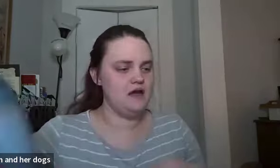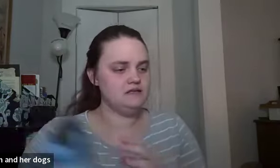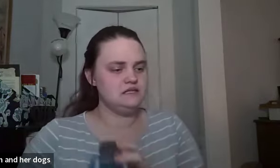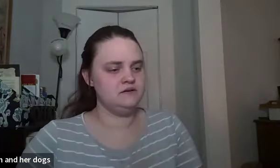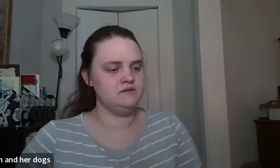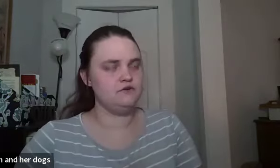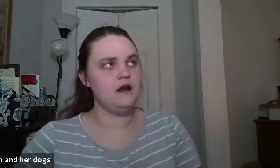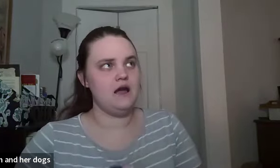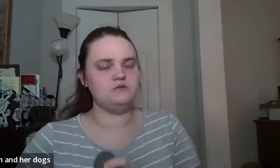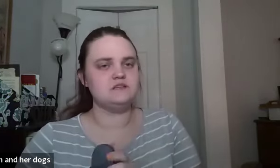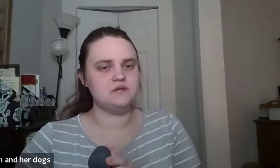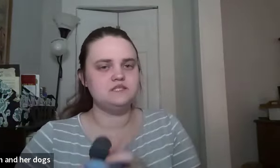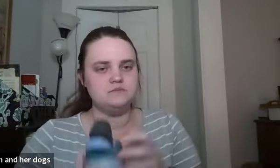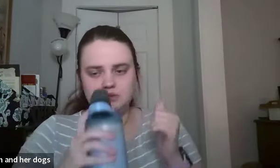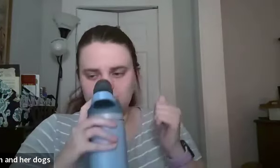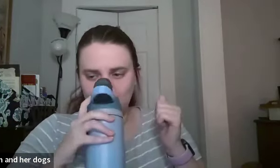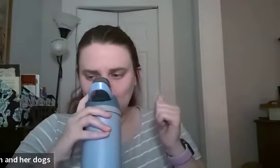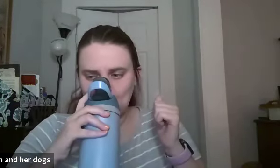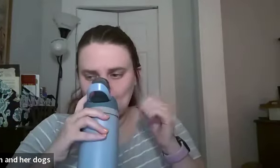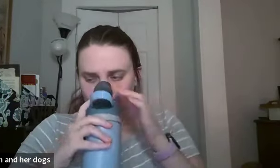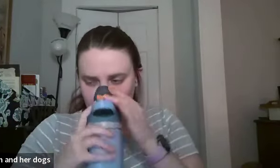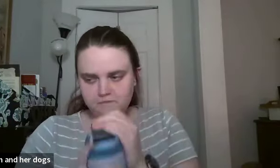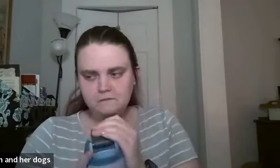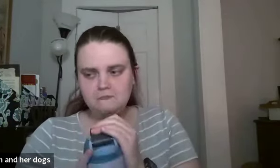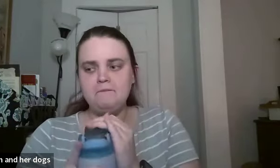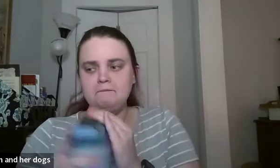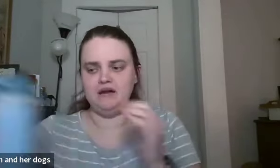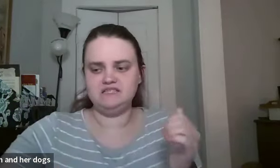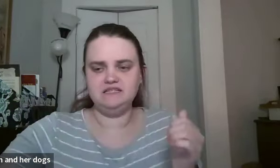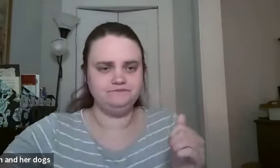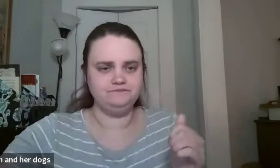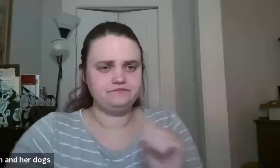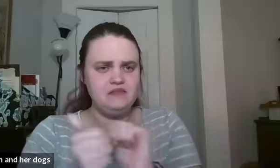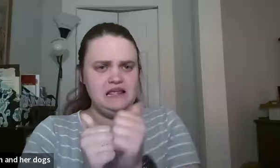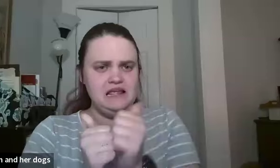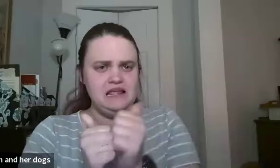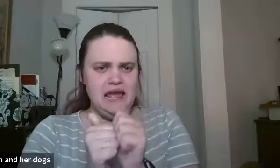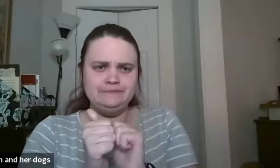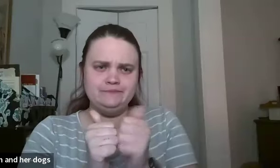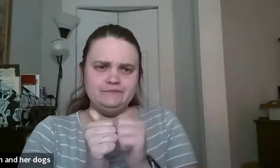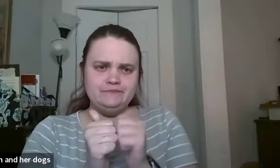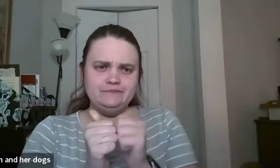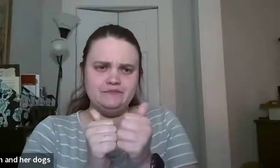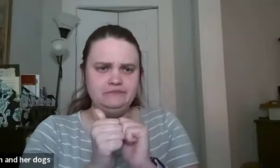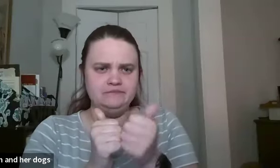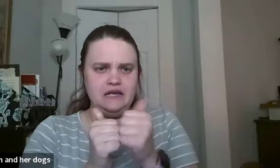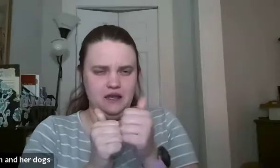That for how, sometimes some people will bounce it. How, how,